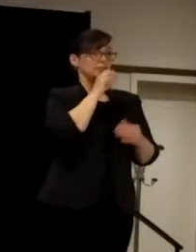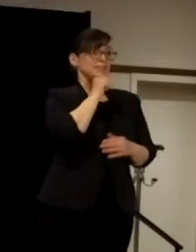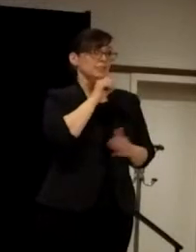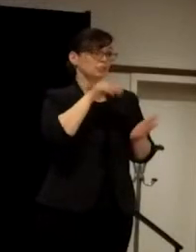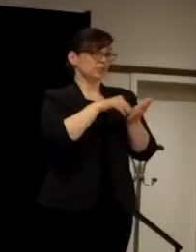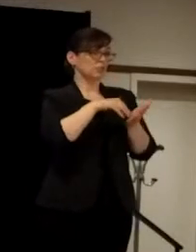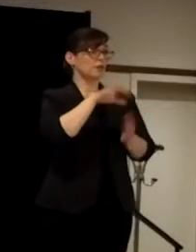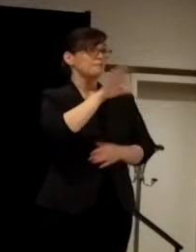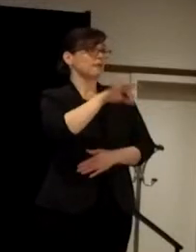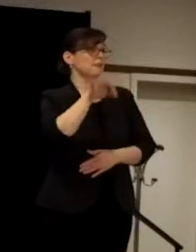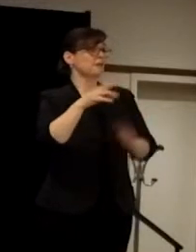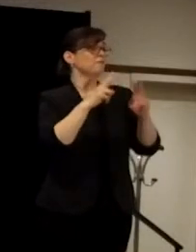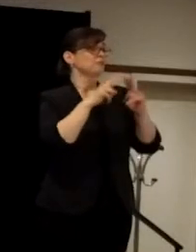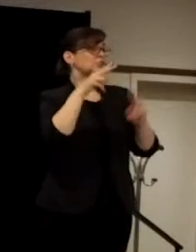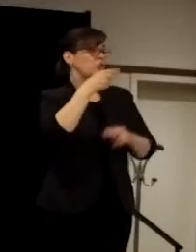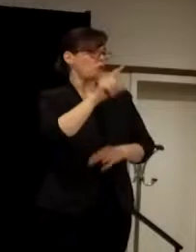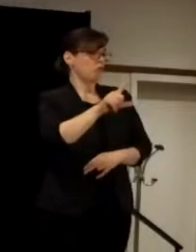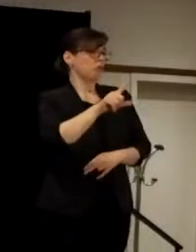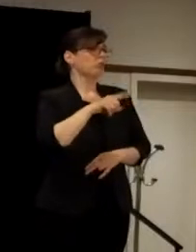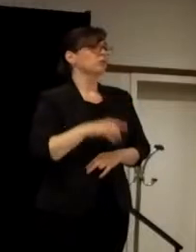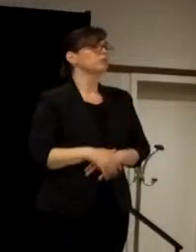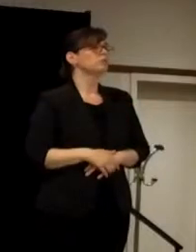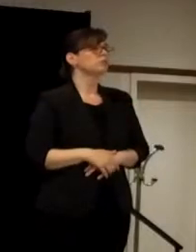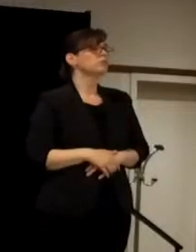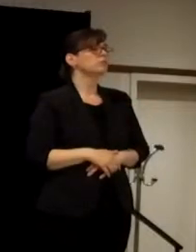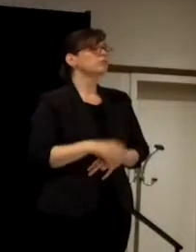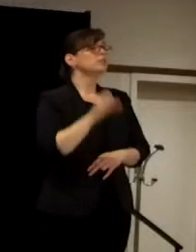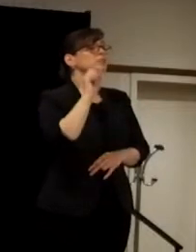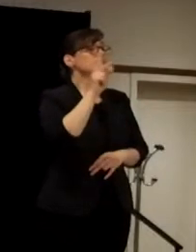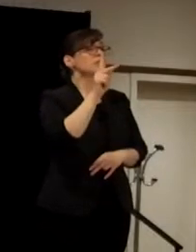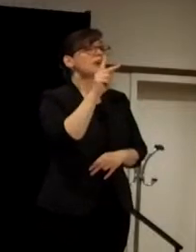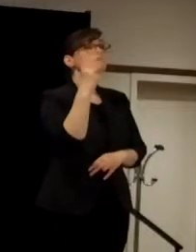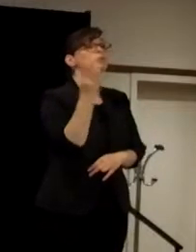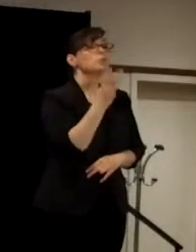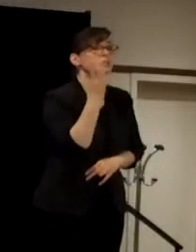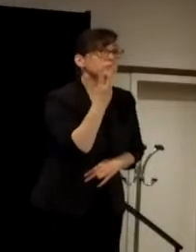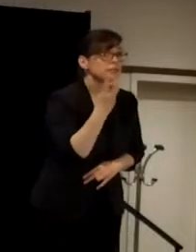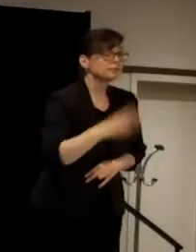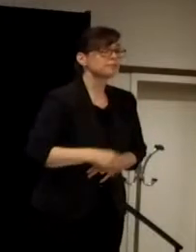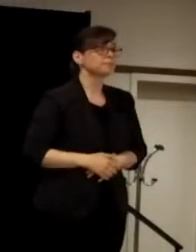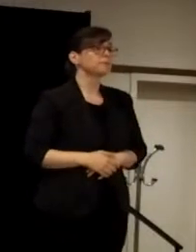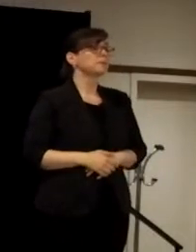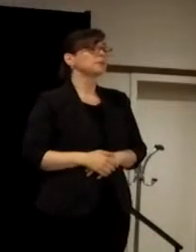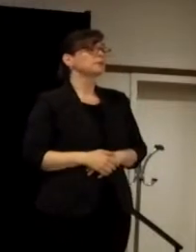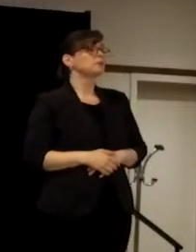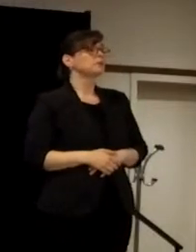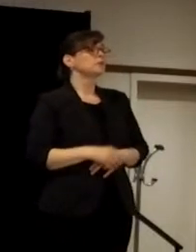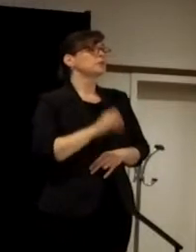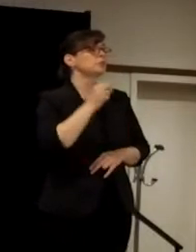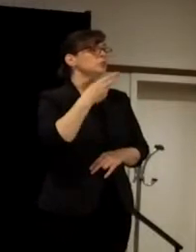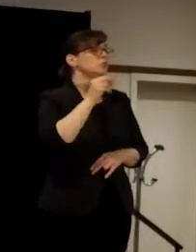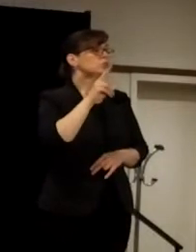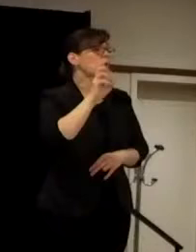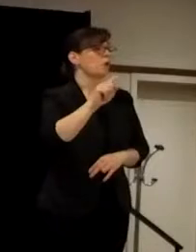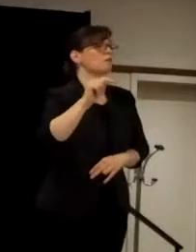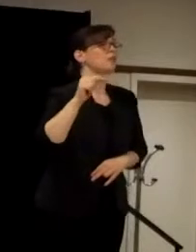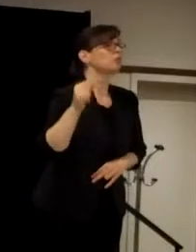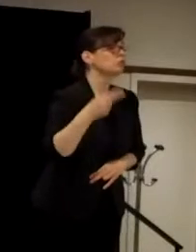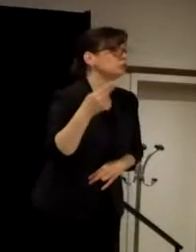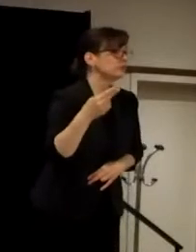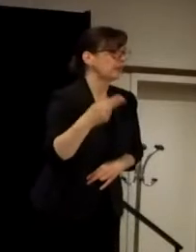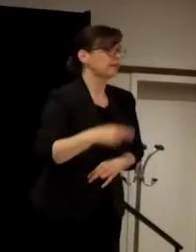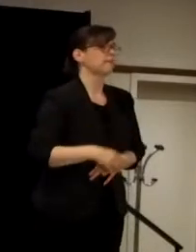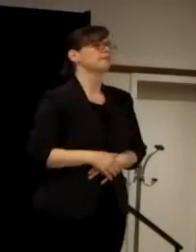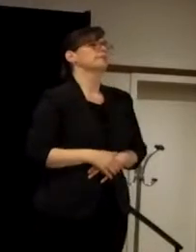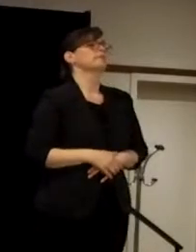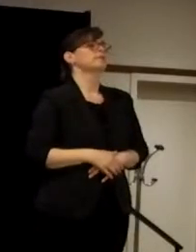office. Thursday, Onondaga Town Hall and Shove Park. And Friday, we will be at the Town of Clay